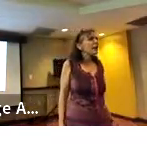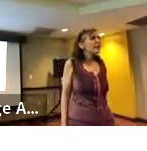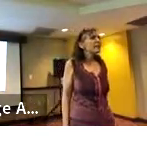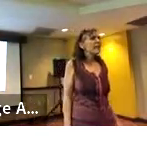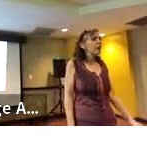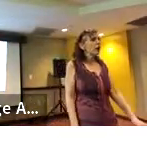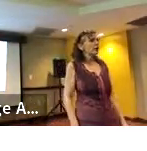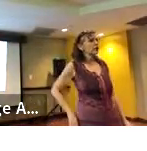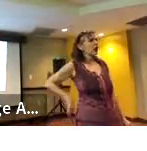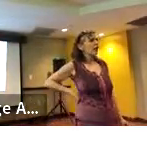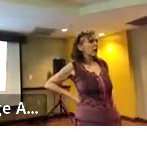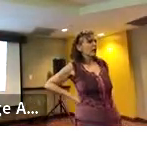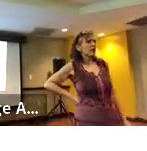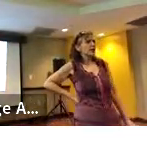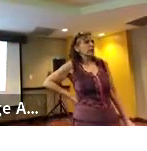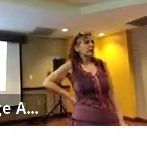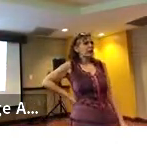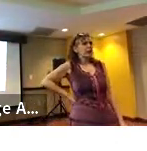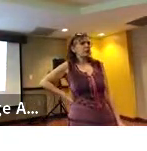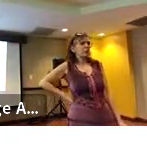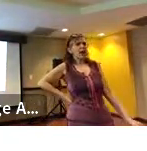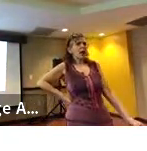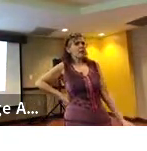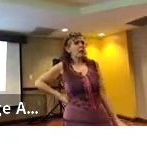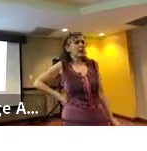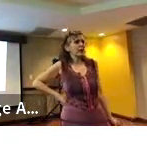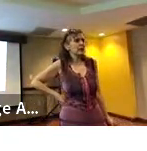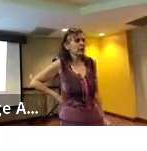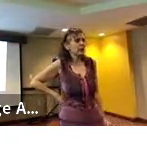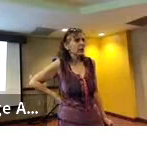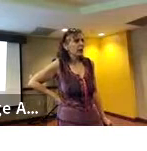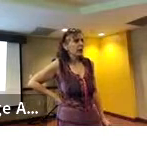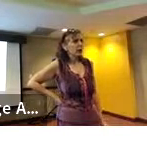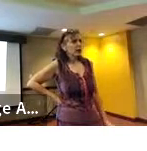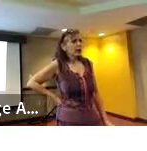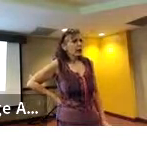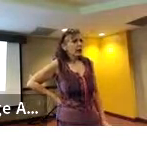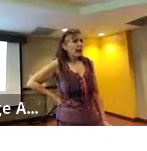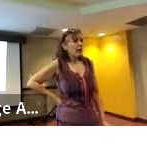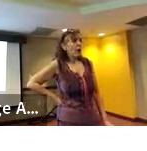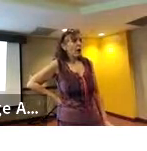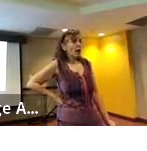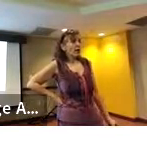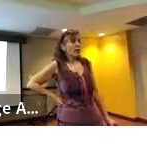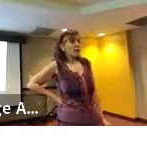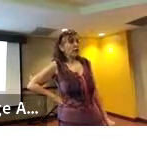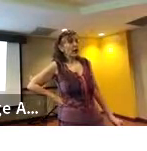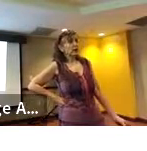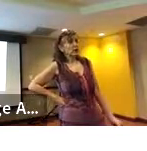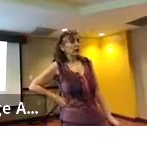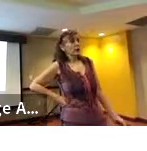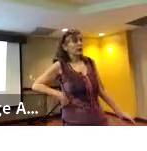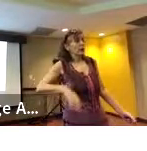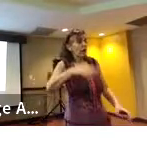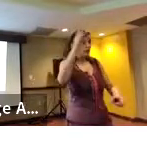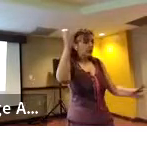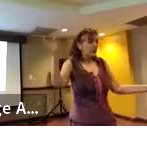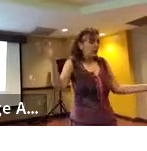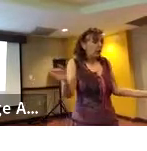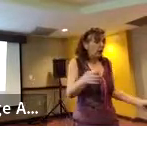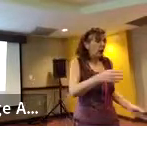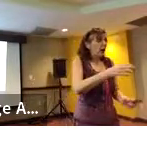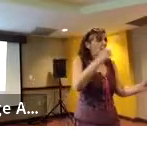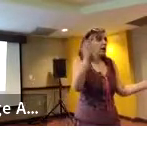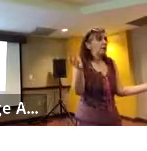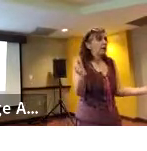of what? Downloading software that is specific to my operating system. And there are what, over 1,000 different